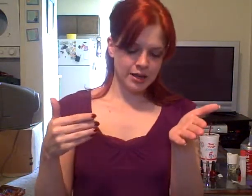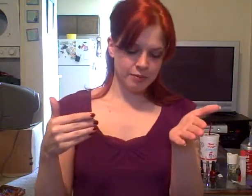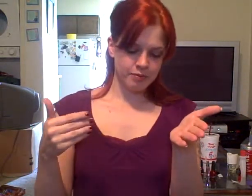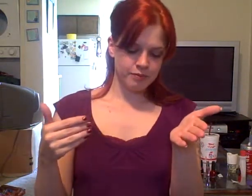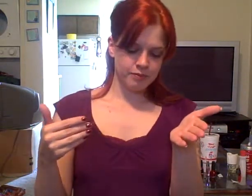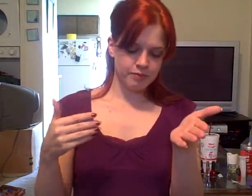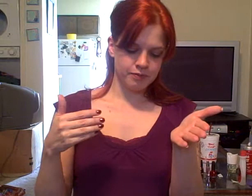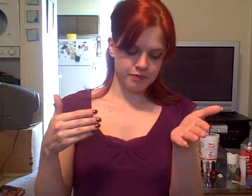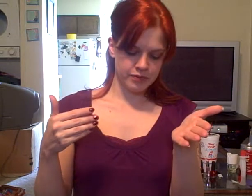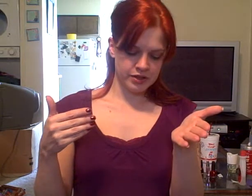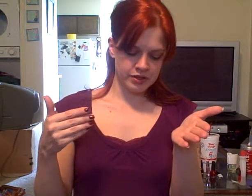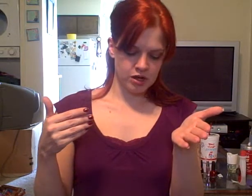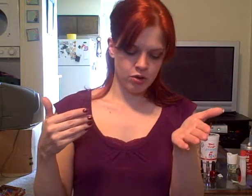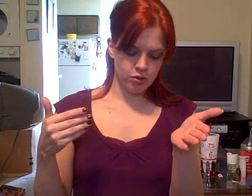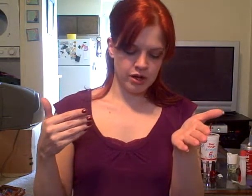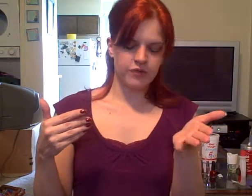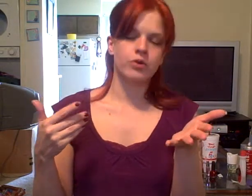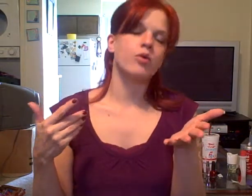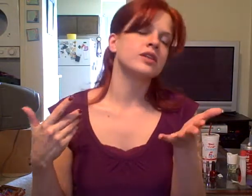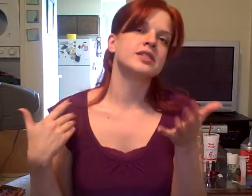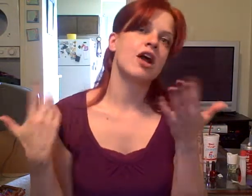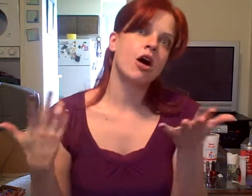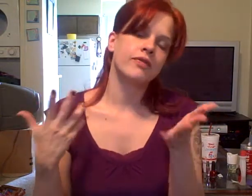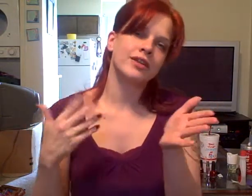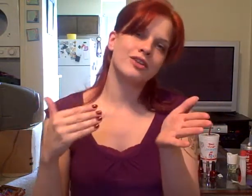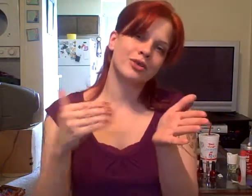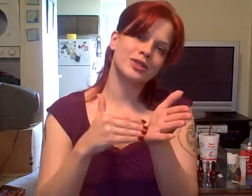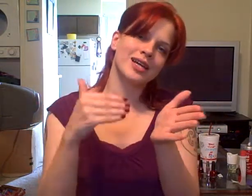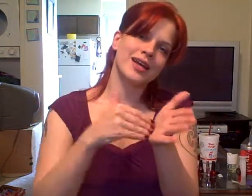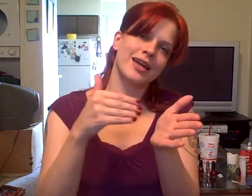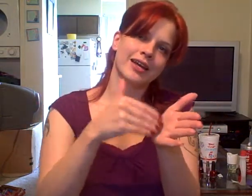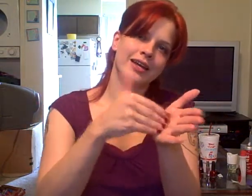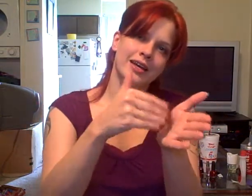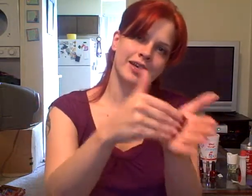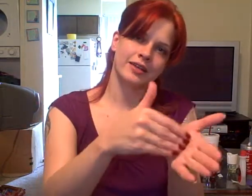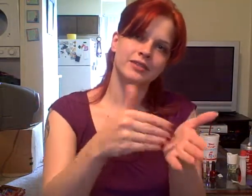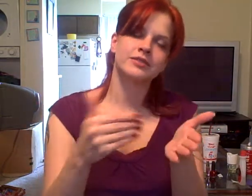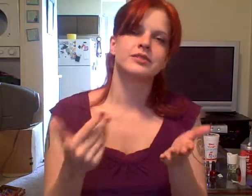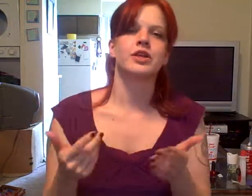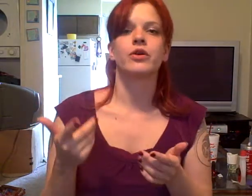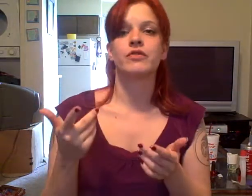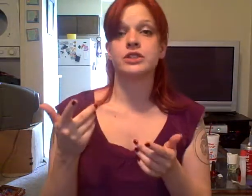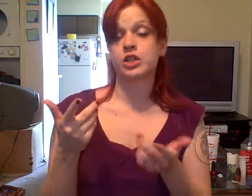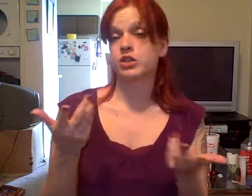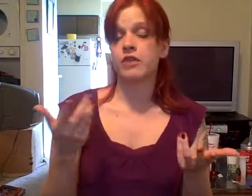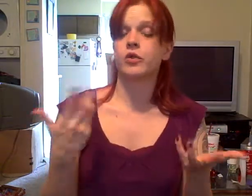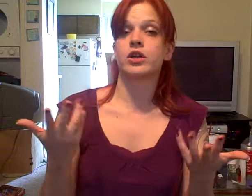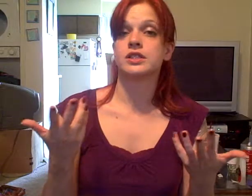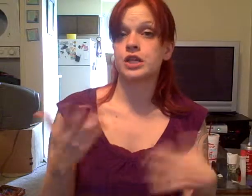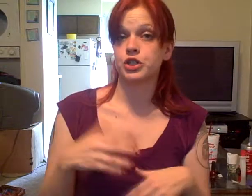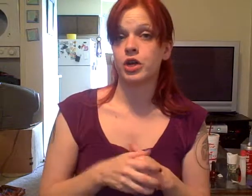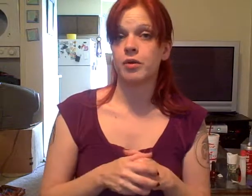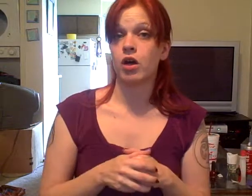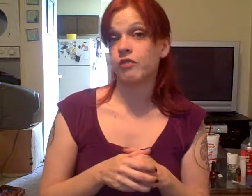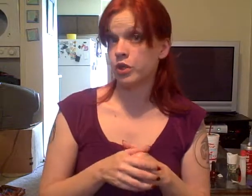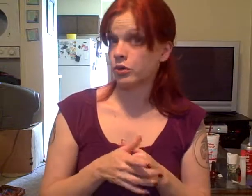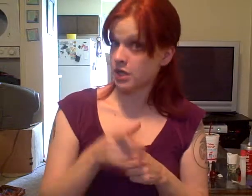And so if you want to say often, you would say again, again, again, again. So if you want to say, do you come here often, you would say,